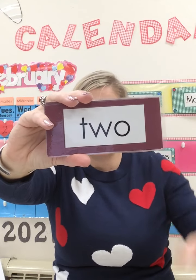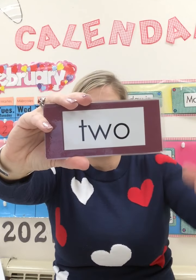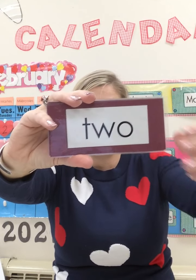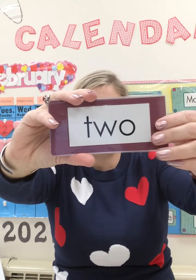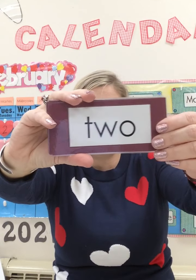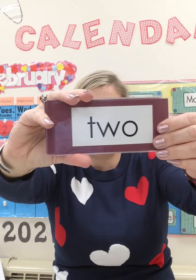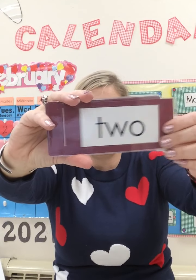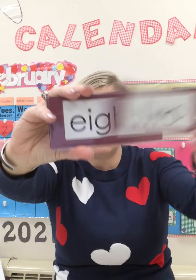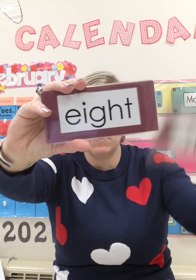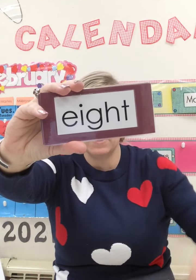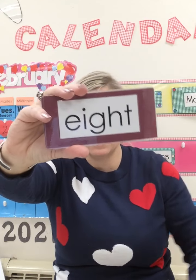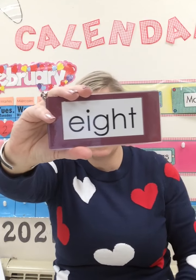2,